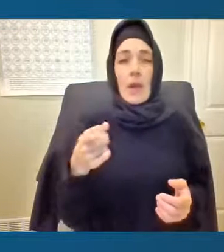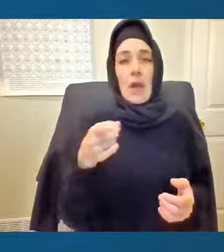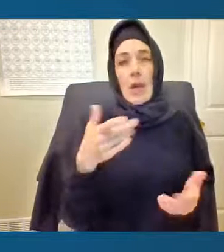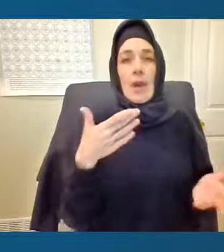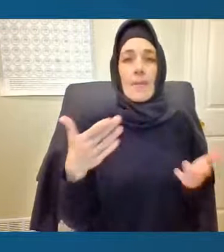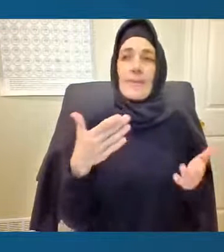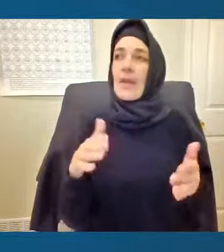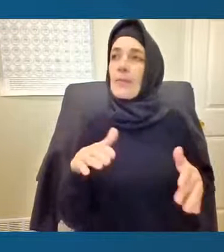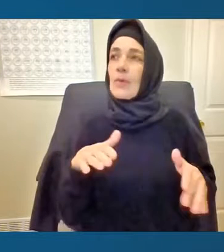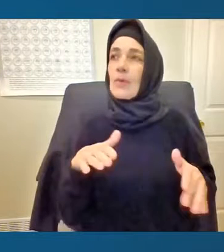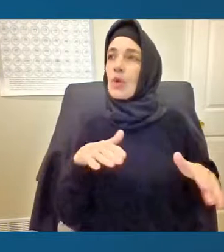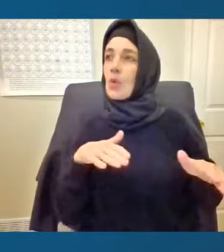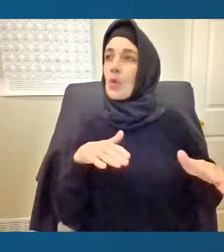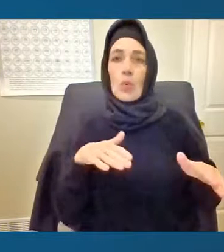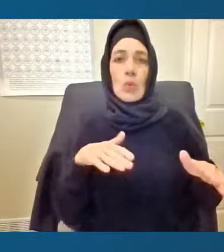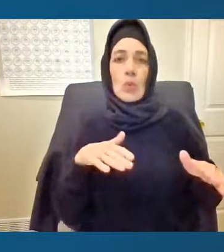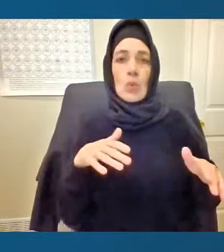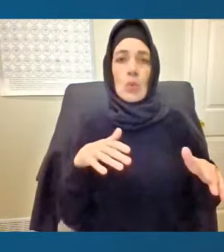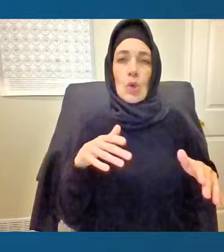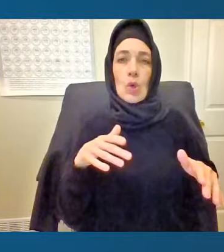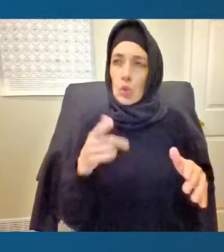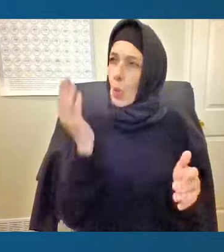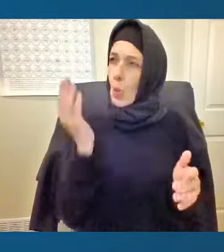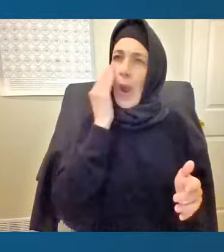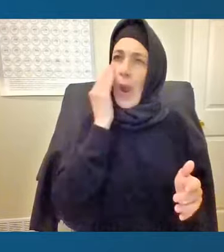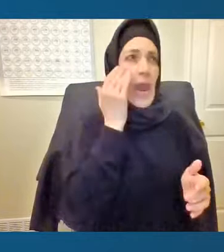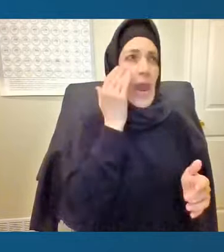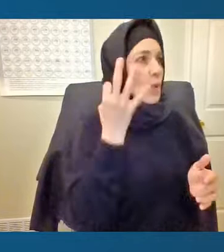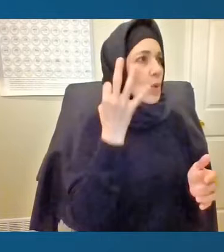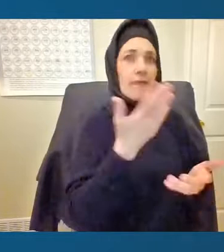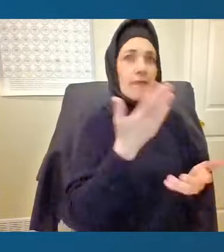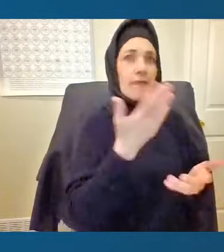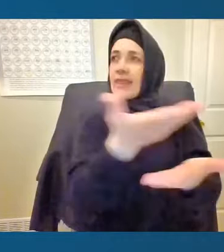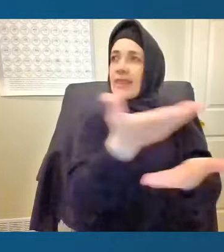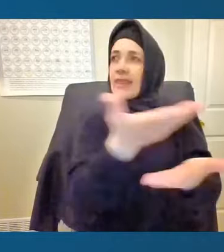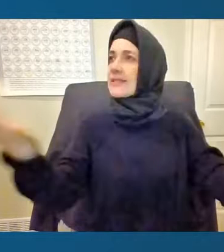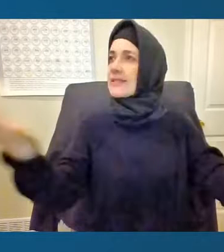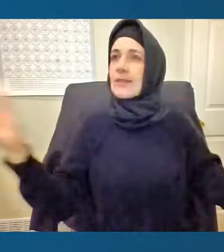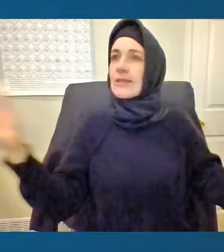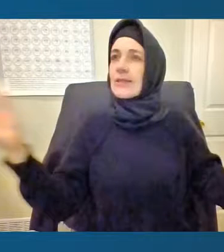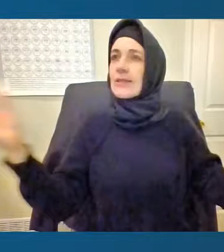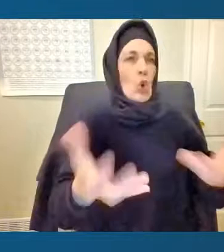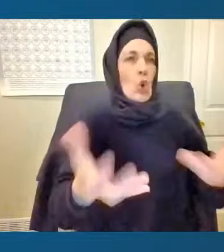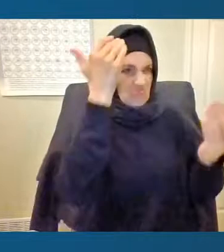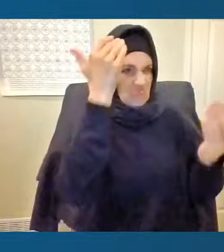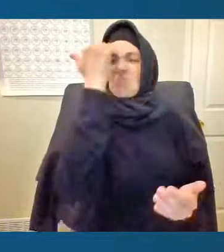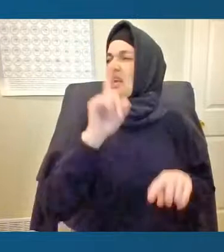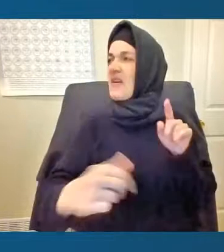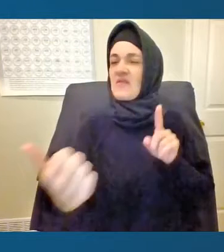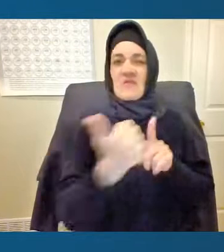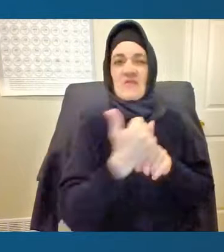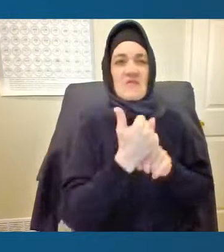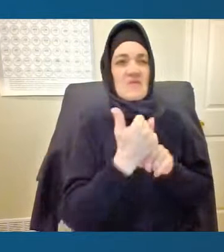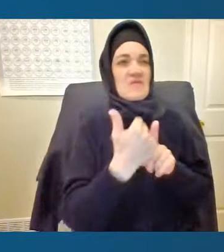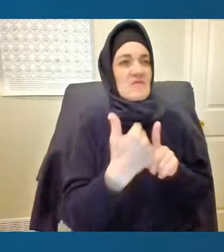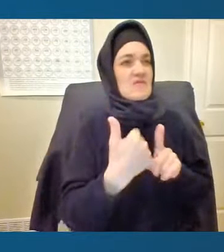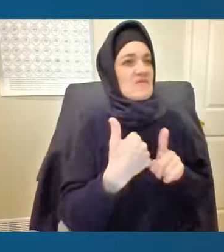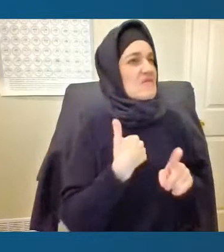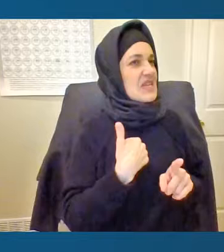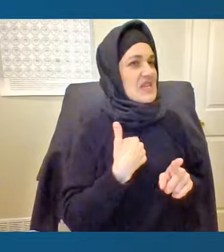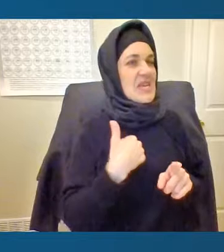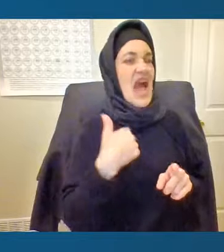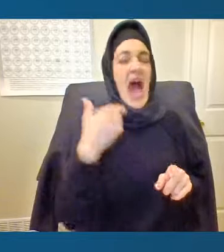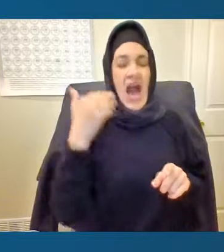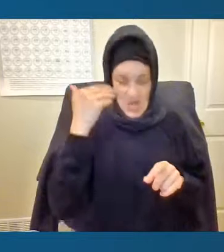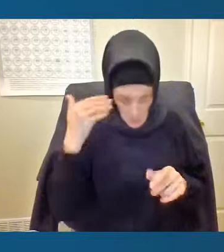this whole deal. I'm aware of what this is. You can't play me. I know what this is all about. I know why I'm here. But